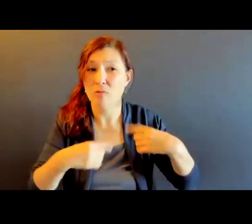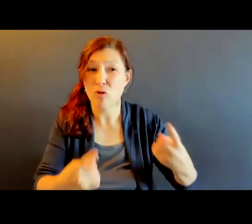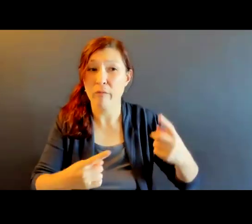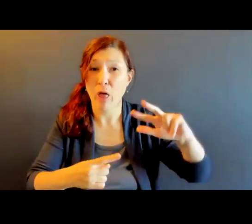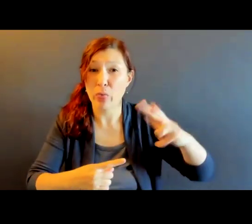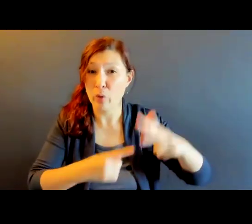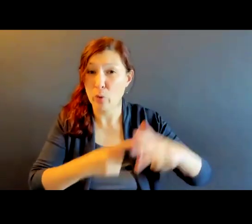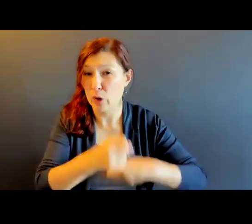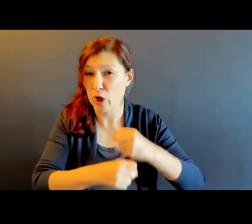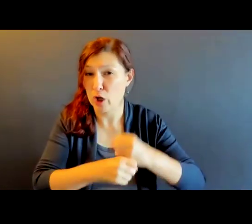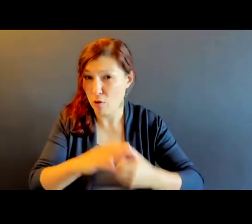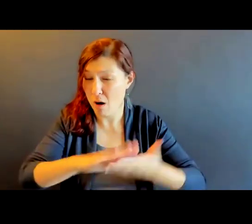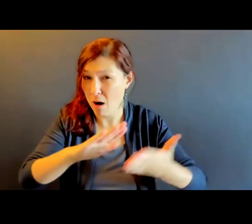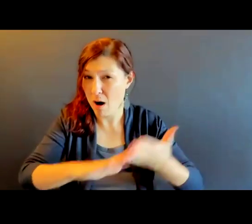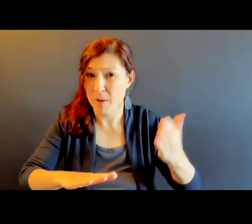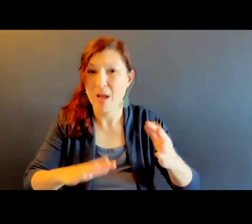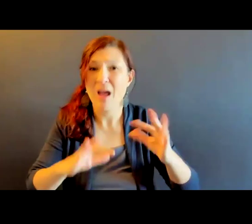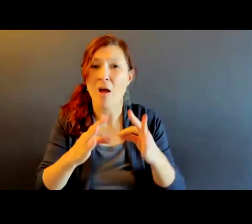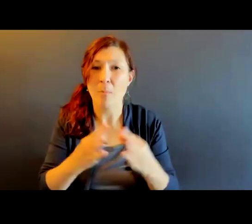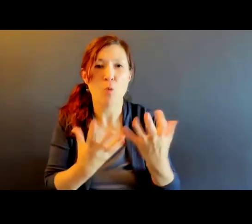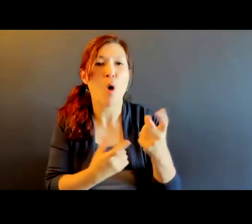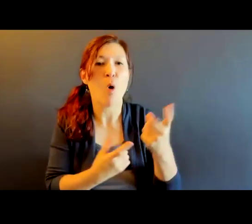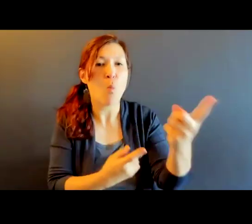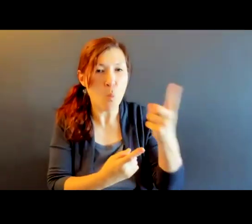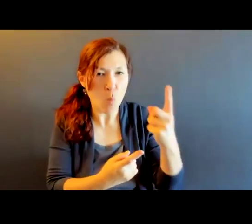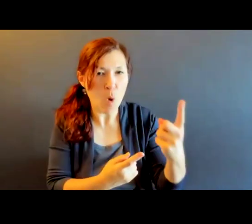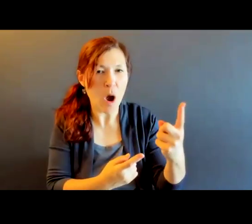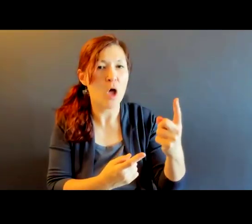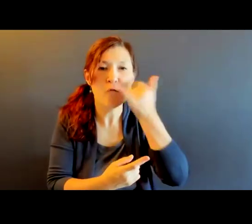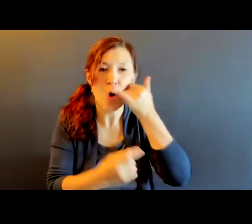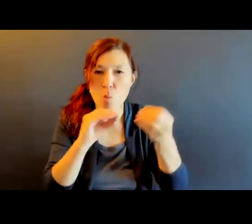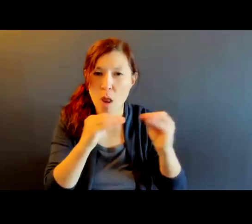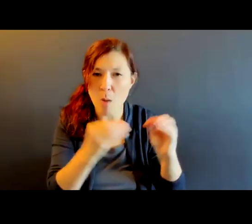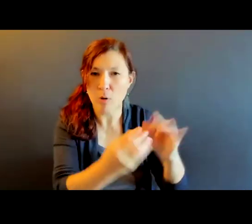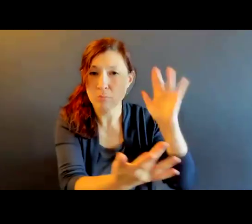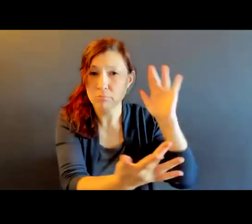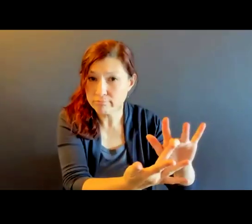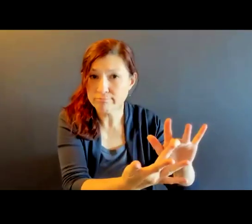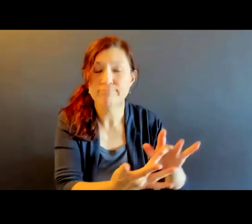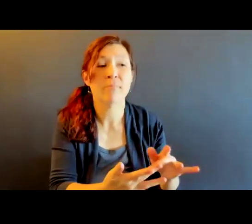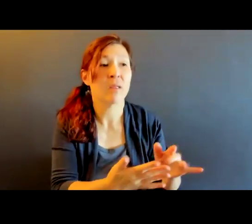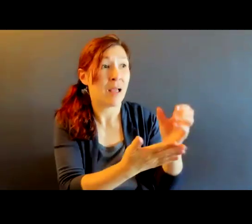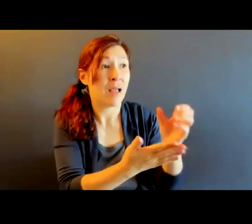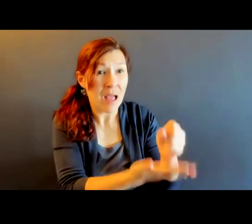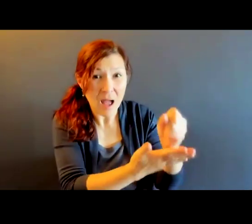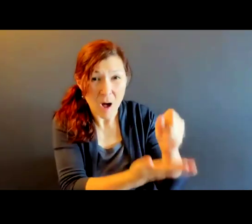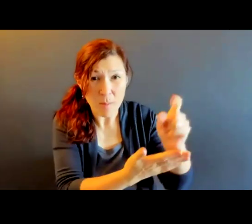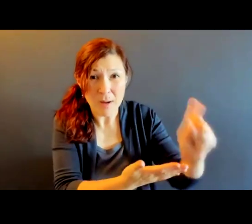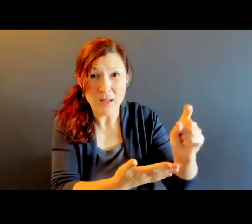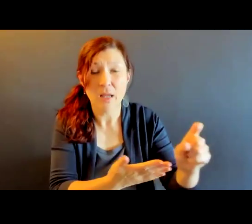and families have appreciated one place to call to get the support they need. And I just want to remind, the helpline can be